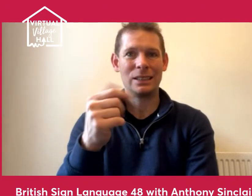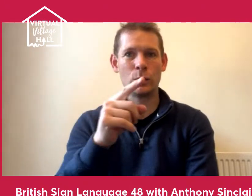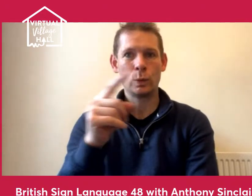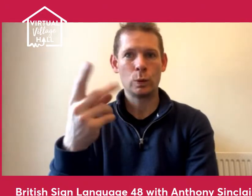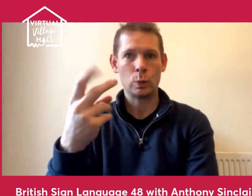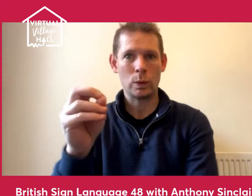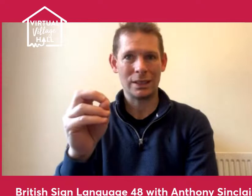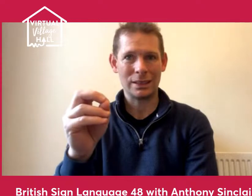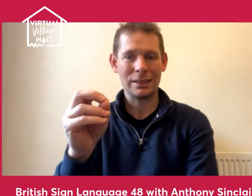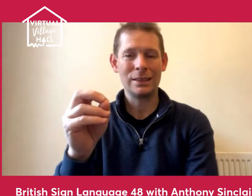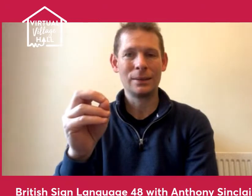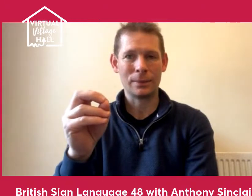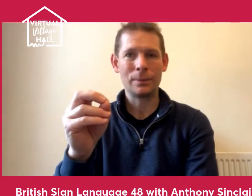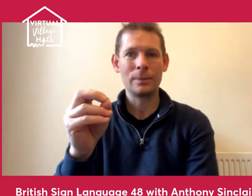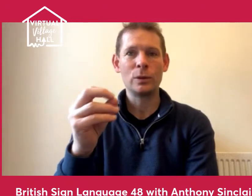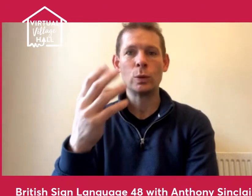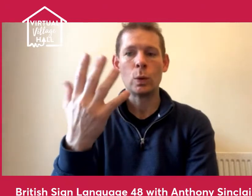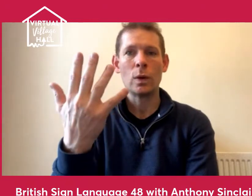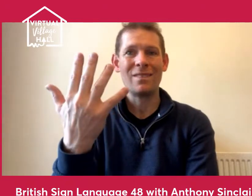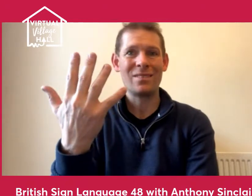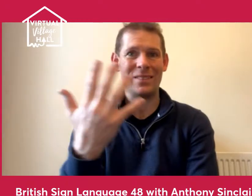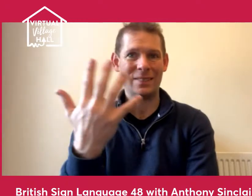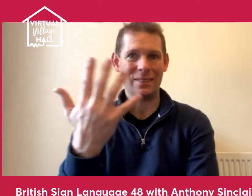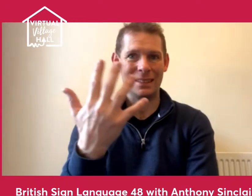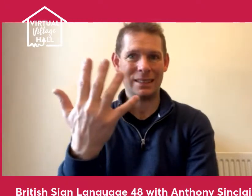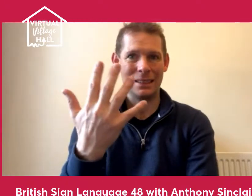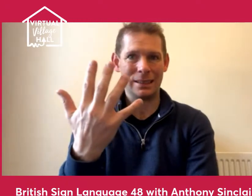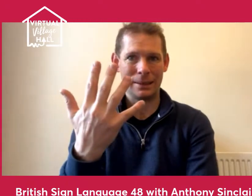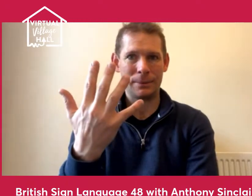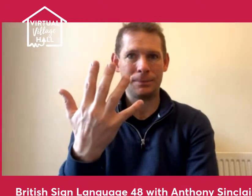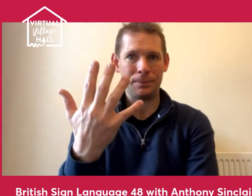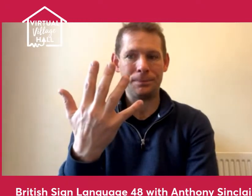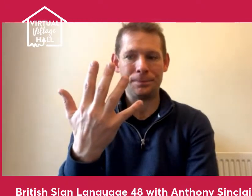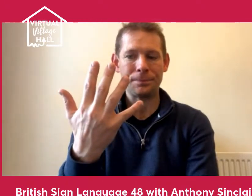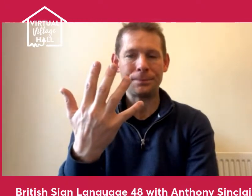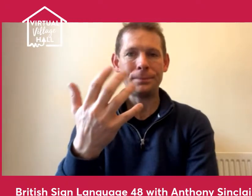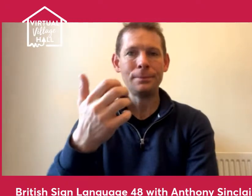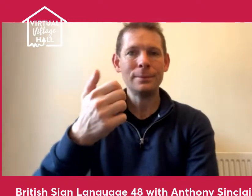And now we'll do 16 to 20. So 15,